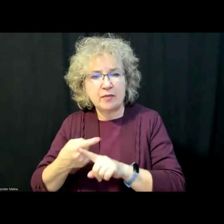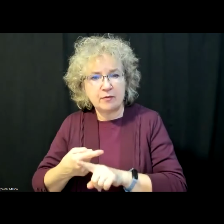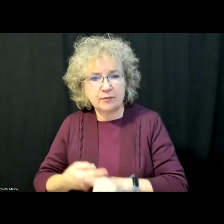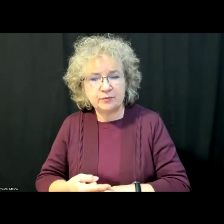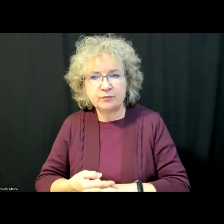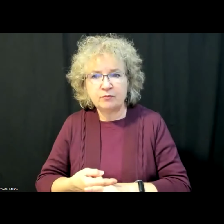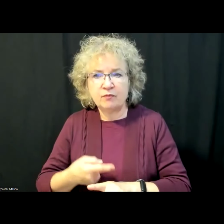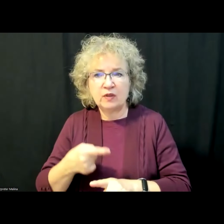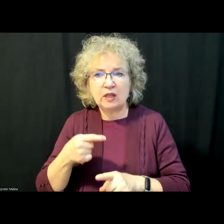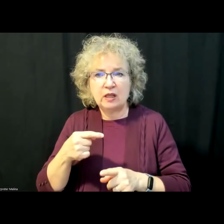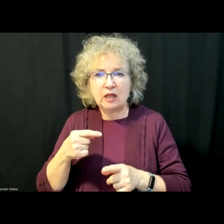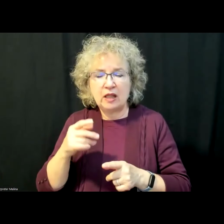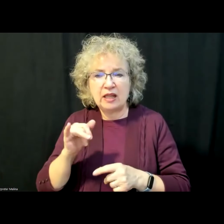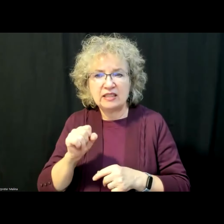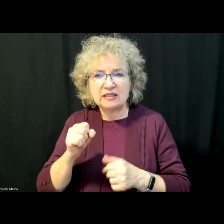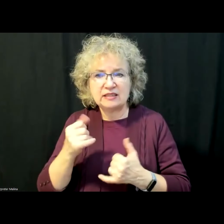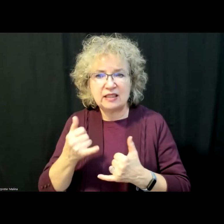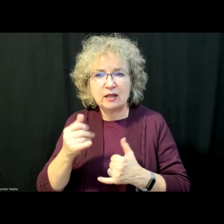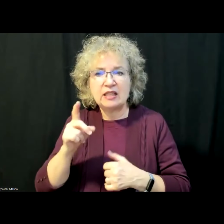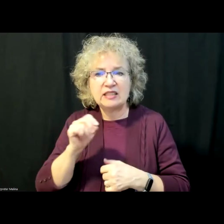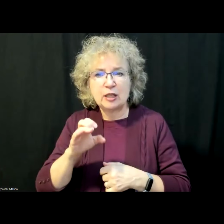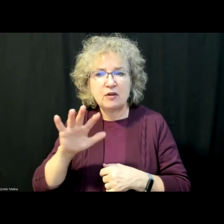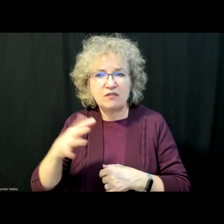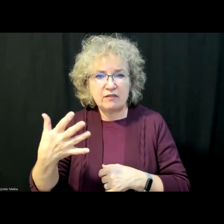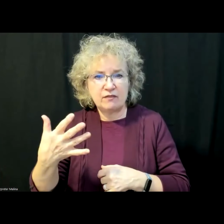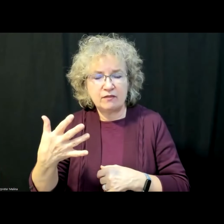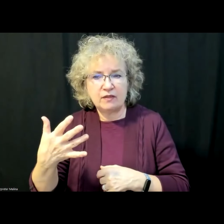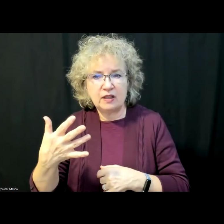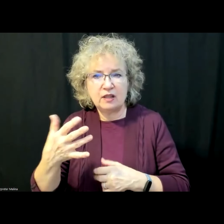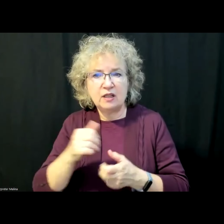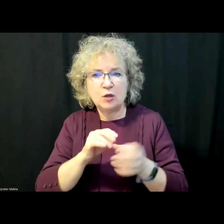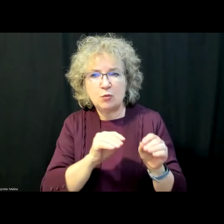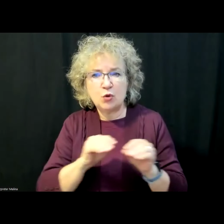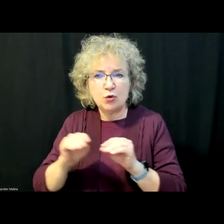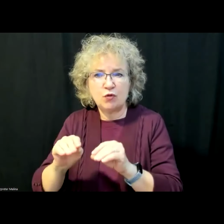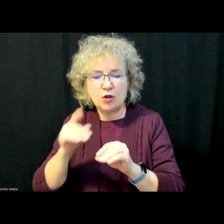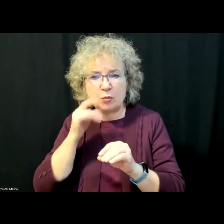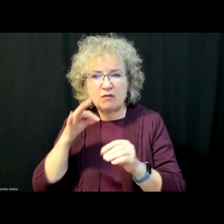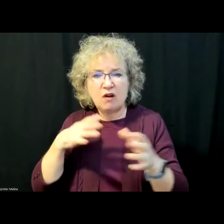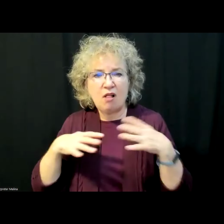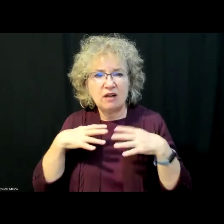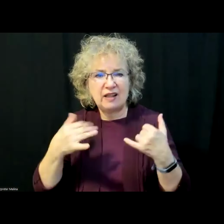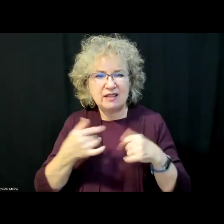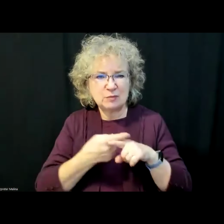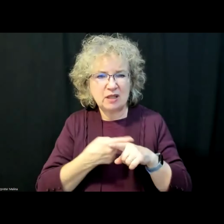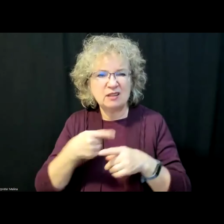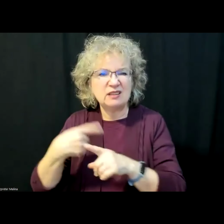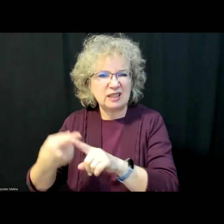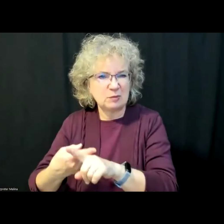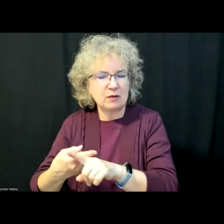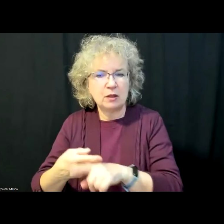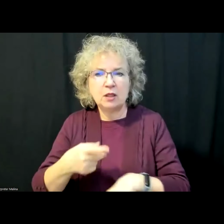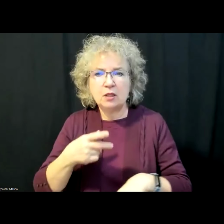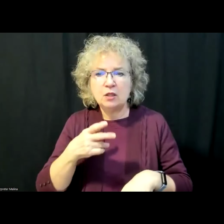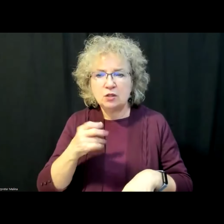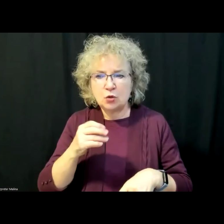the fifth um so we did reschedule that one due to the holidays this month and next month so if you are interested in